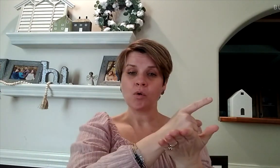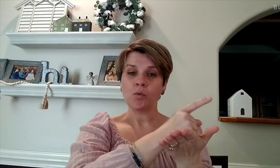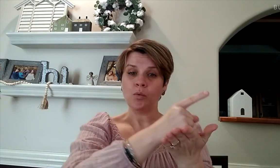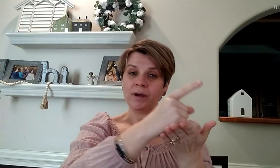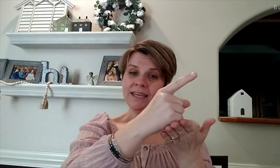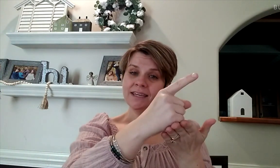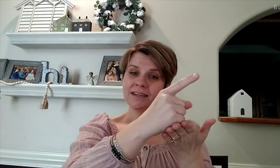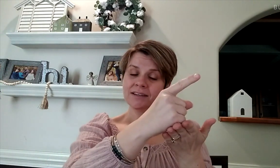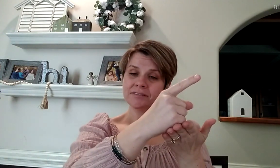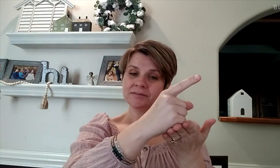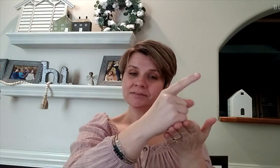Week,